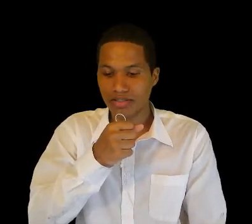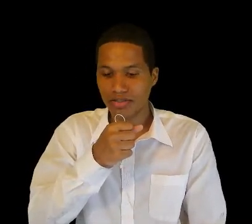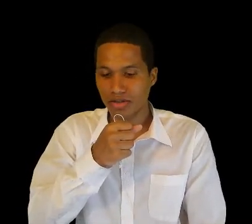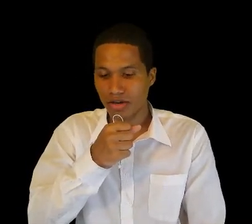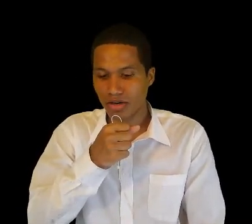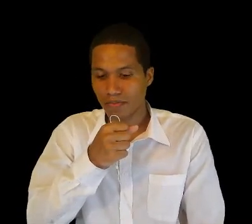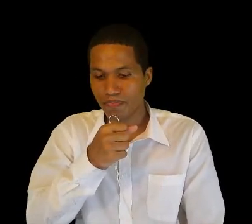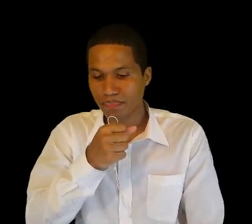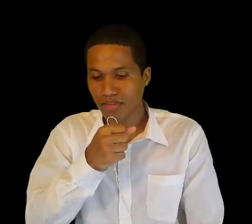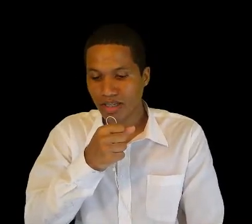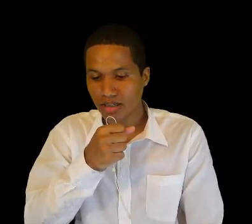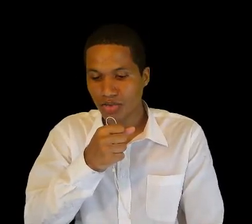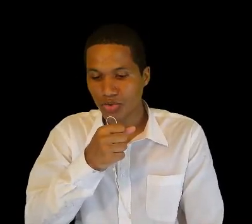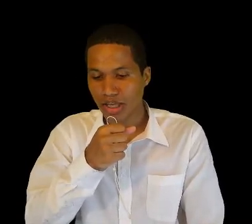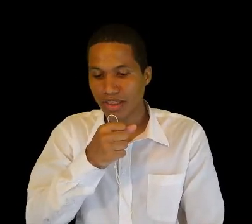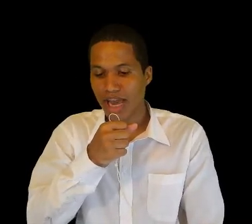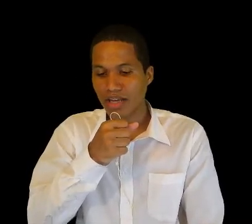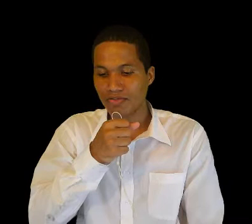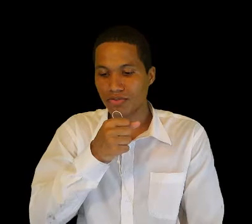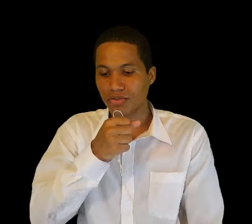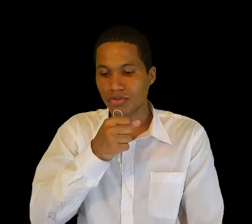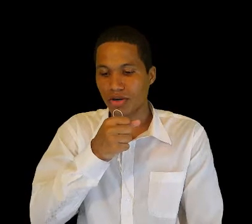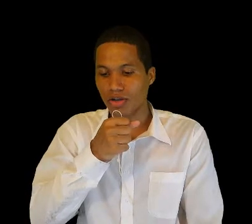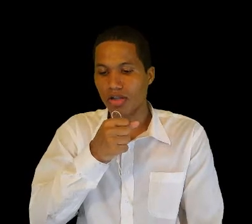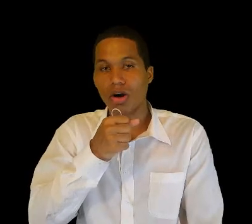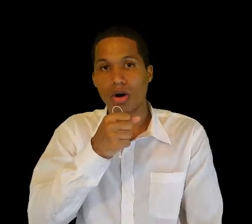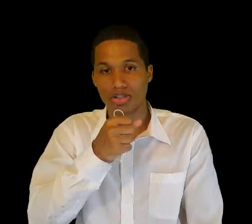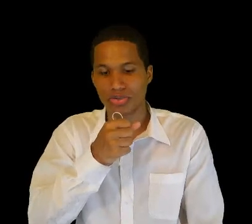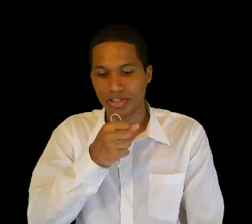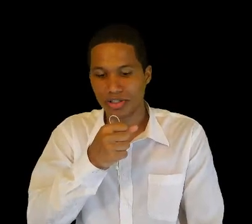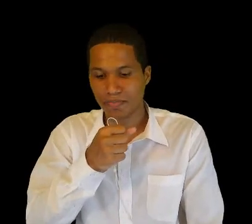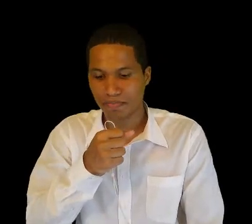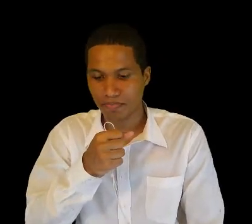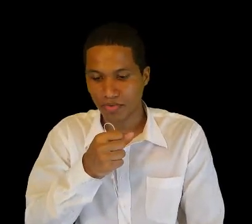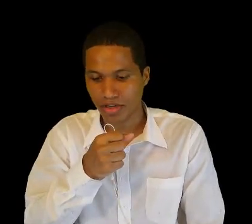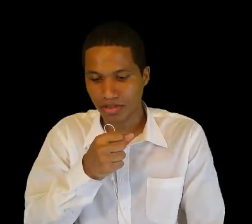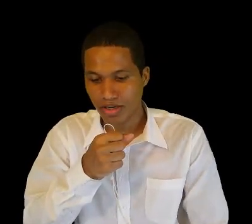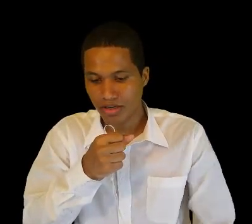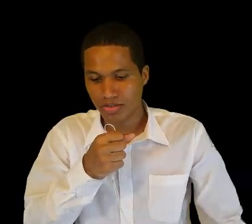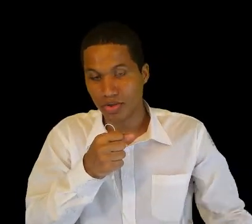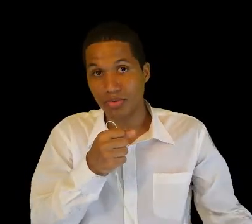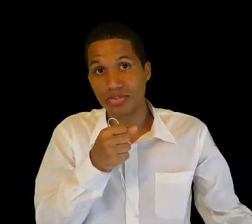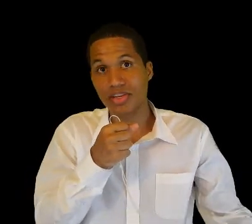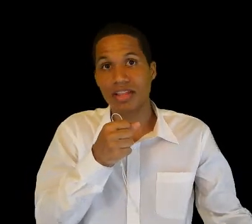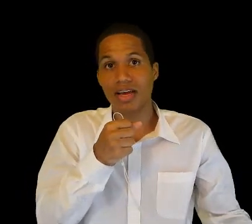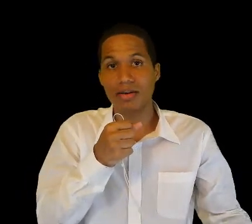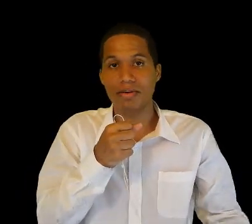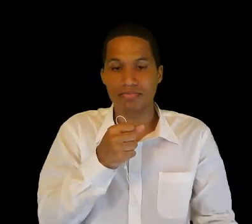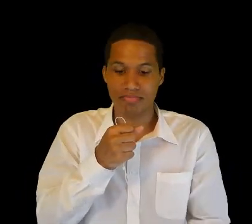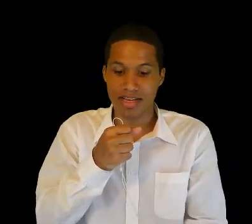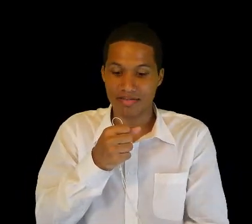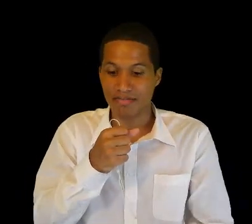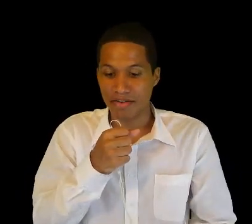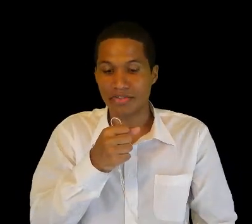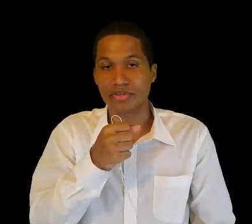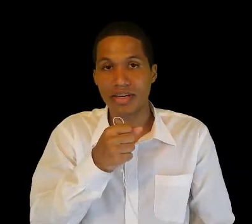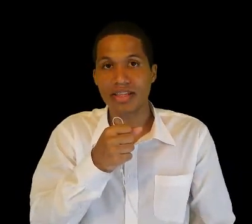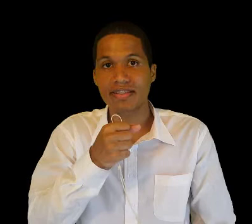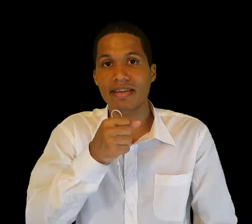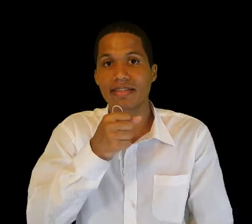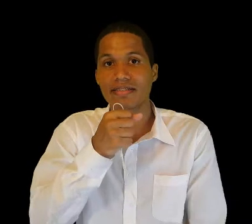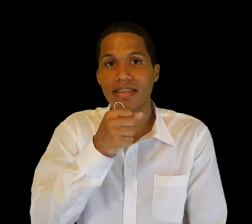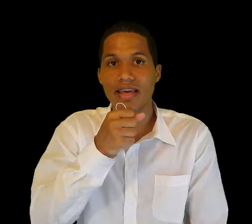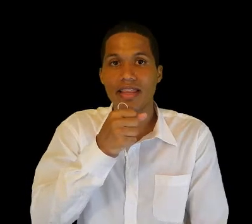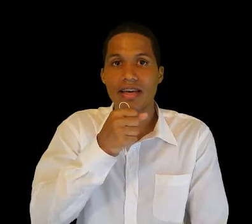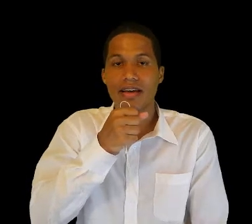2.25 inches long, to the 9-foot tall ostrich. Okay, so I would say that after reading